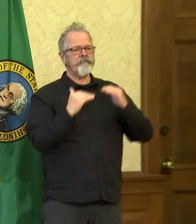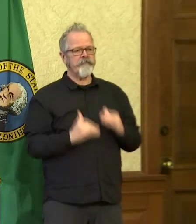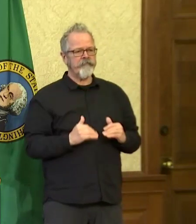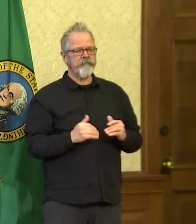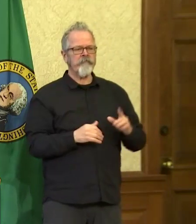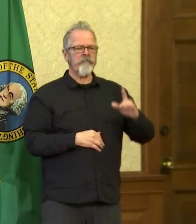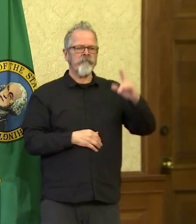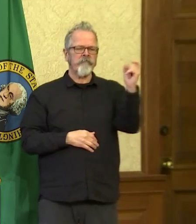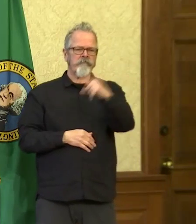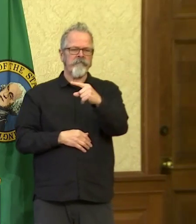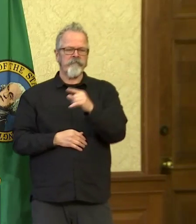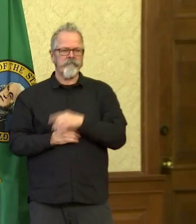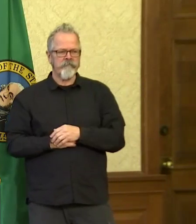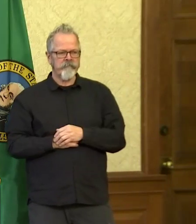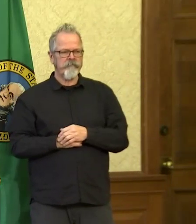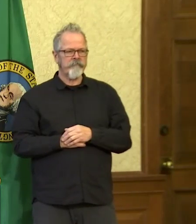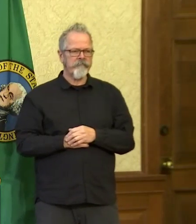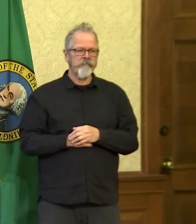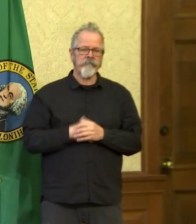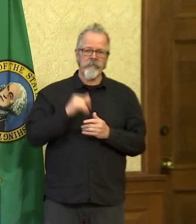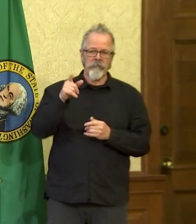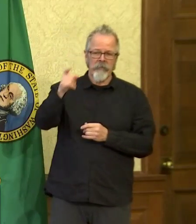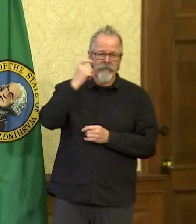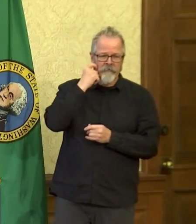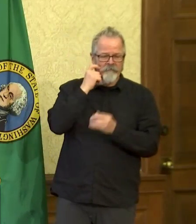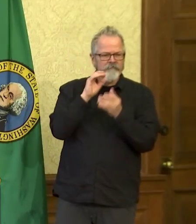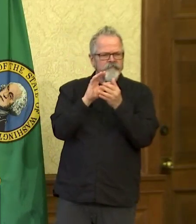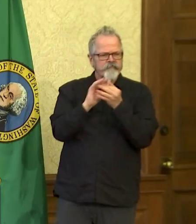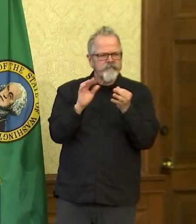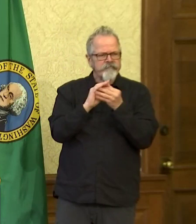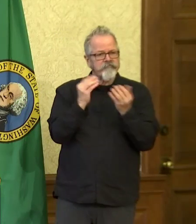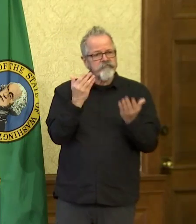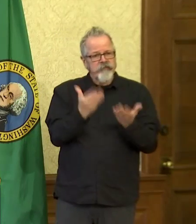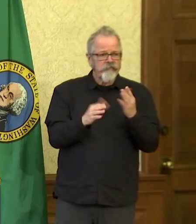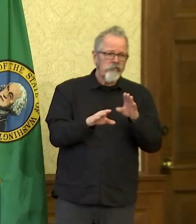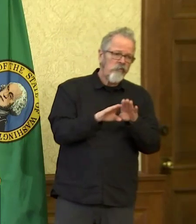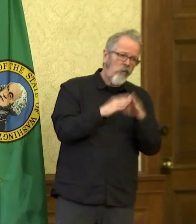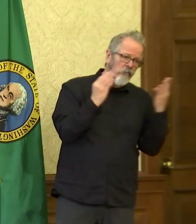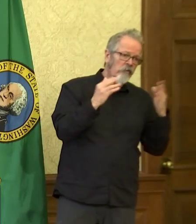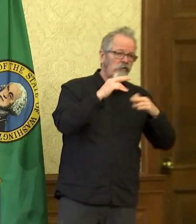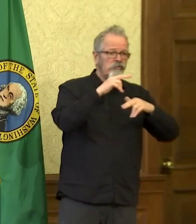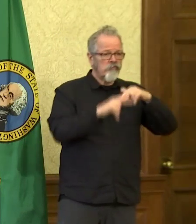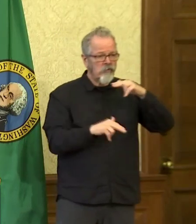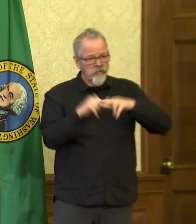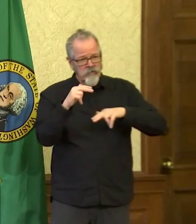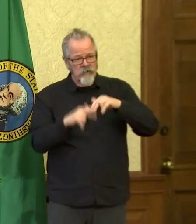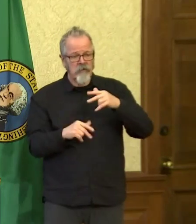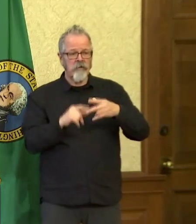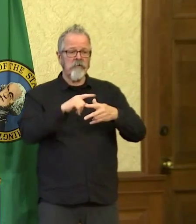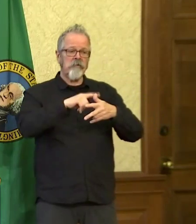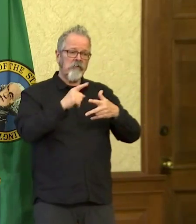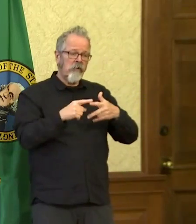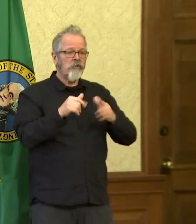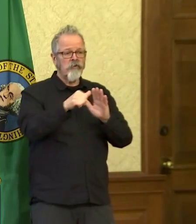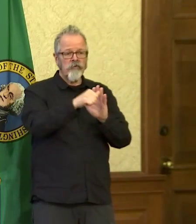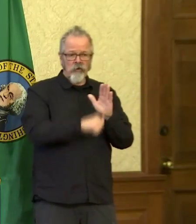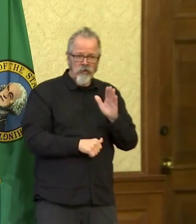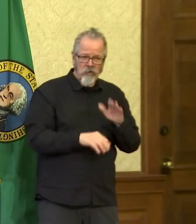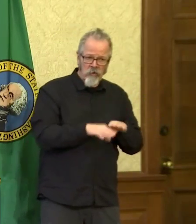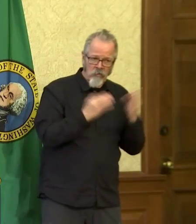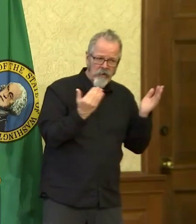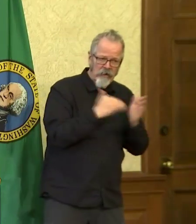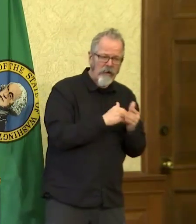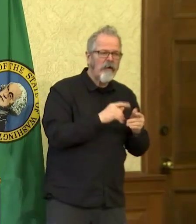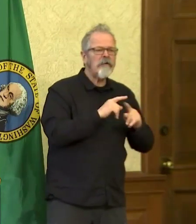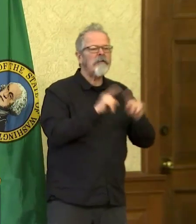queue? People are waiting to hear what other parts of the economy are going to reopen. Well, as I've indicated yesterday